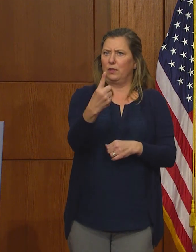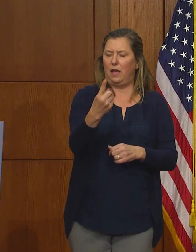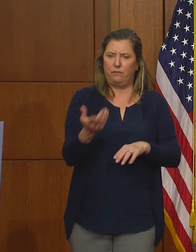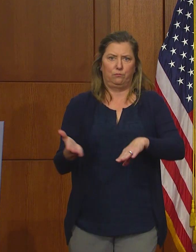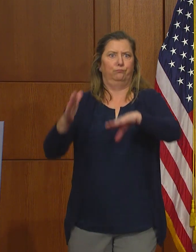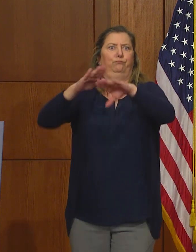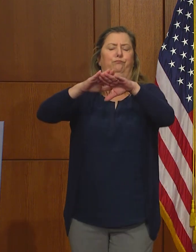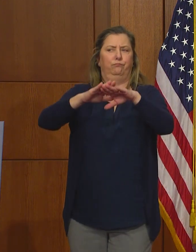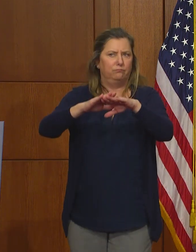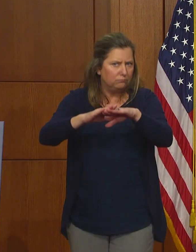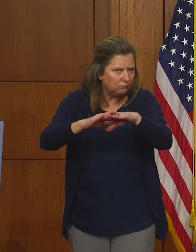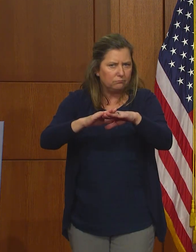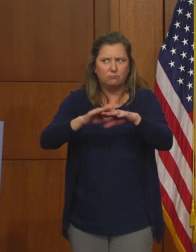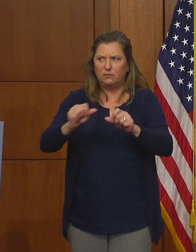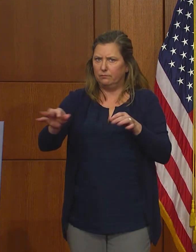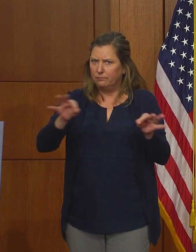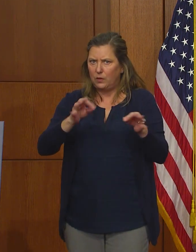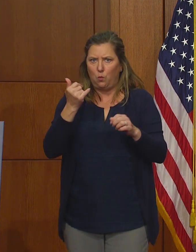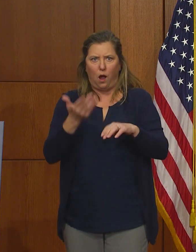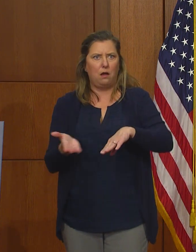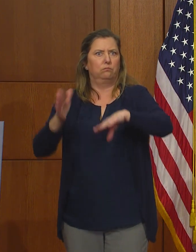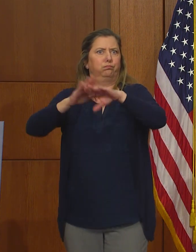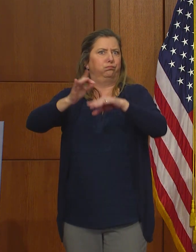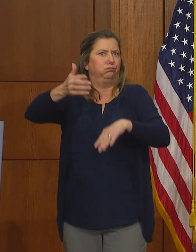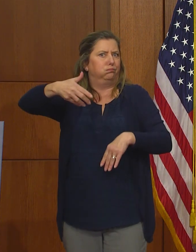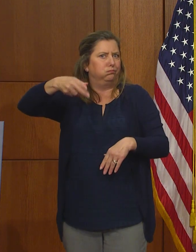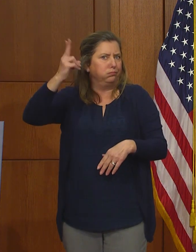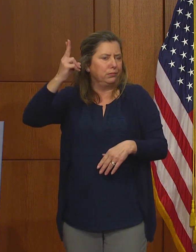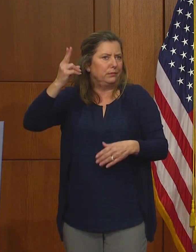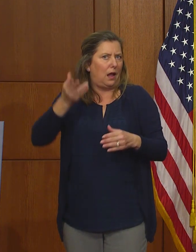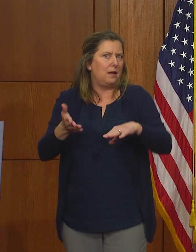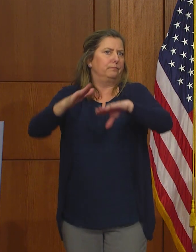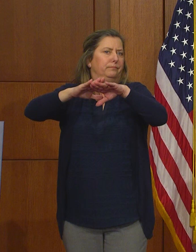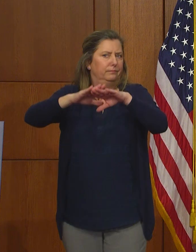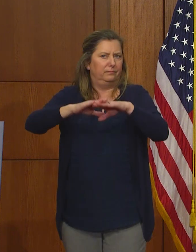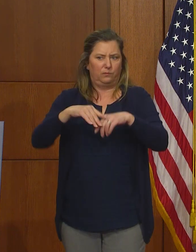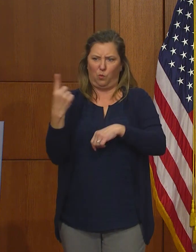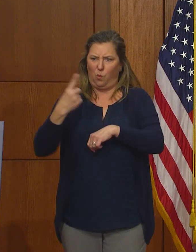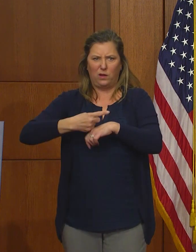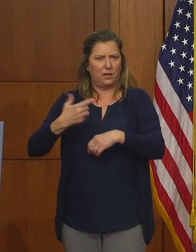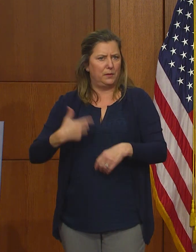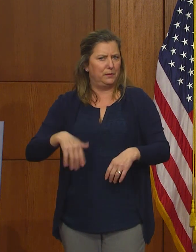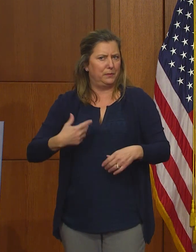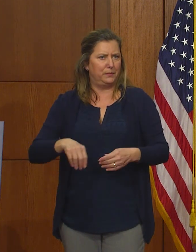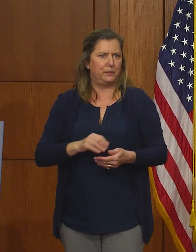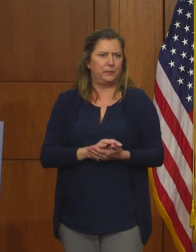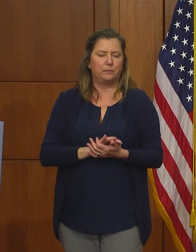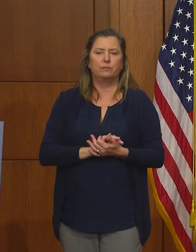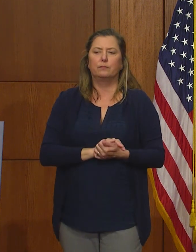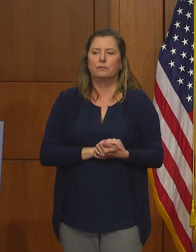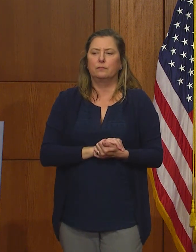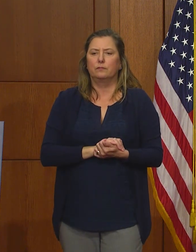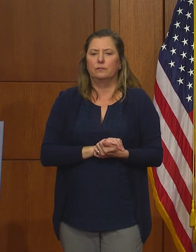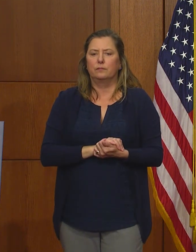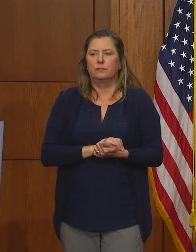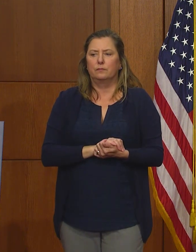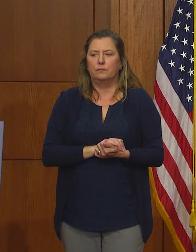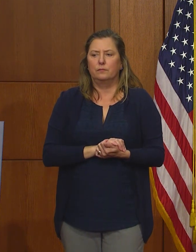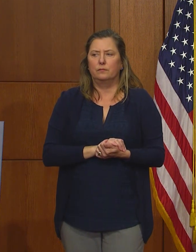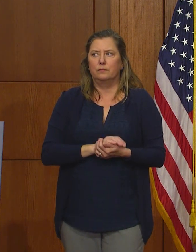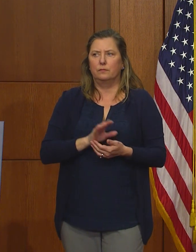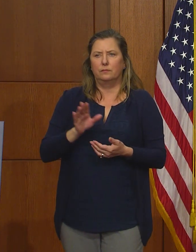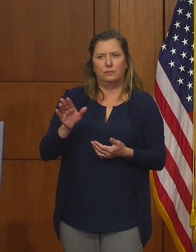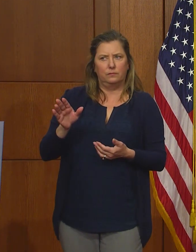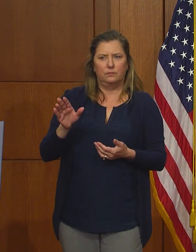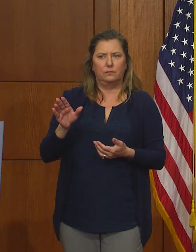just was hoping somebody could explain that increase in deaths in just one day. Well, first of all, that's